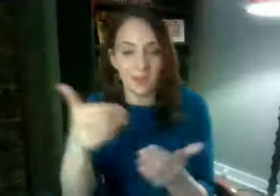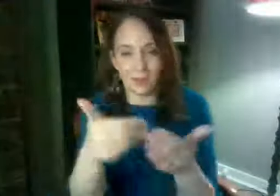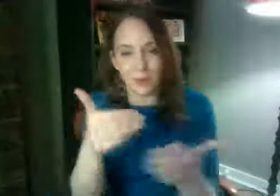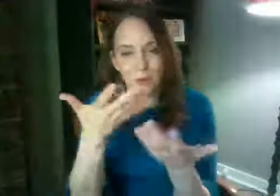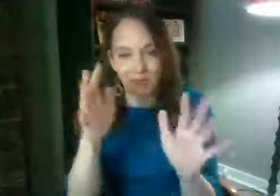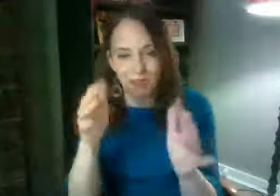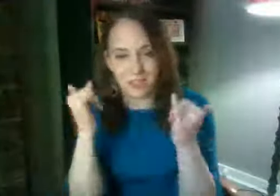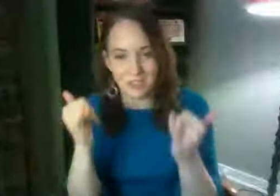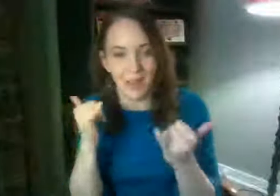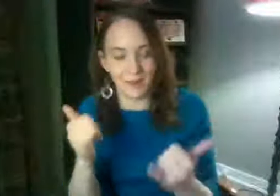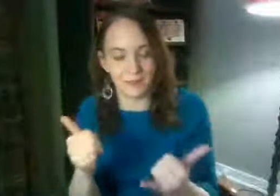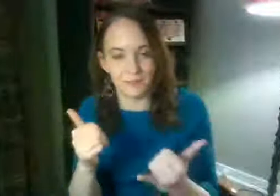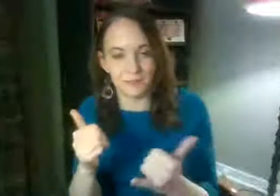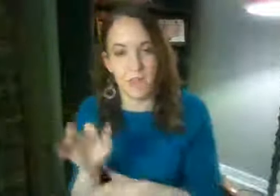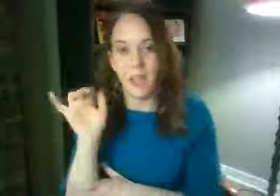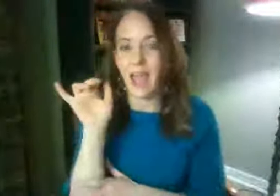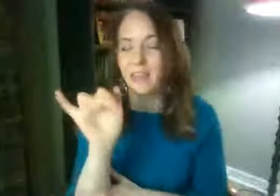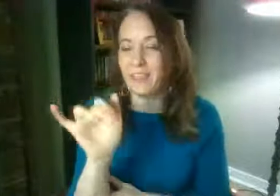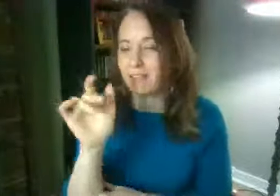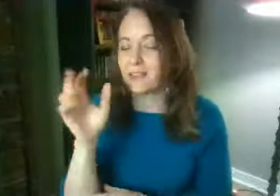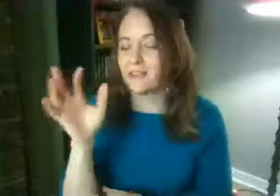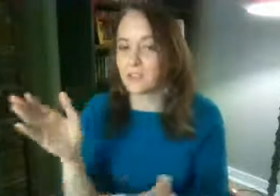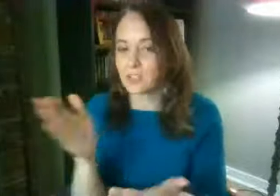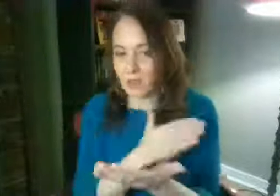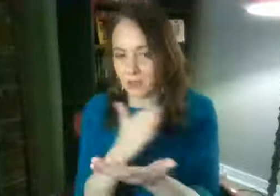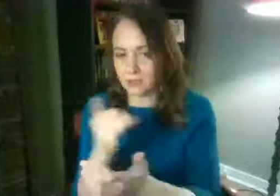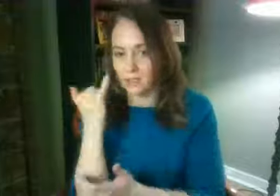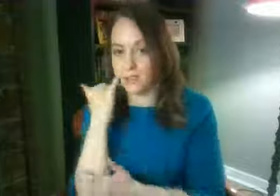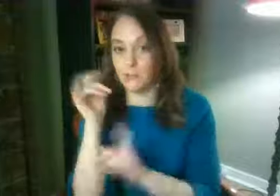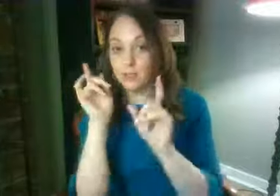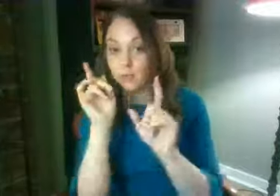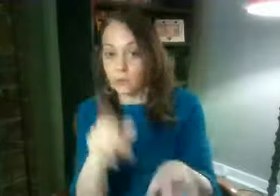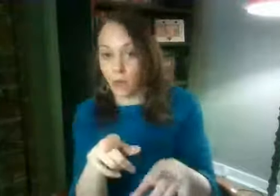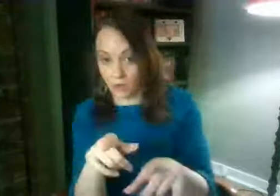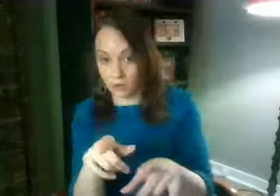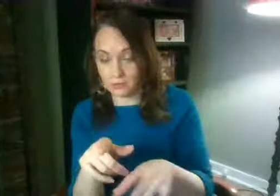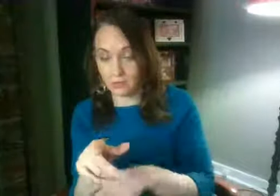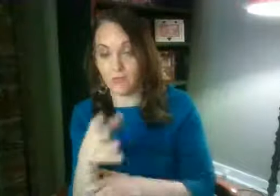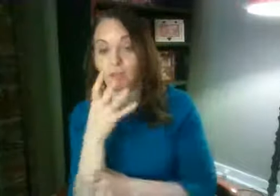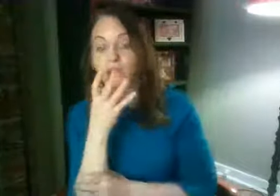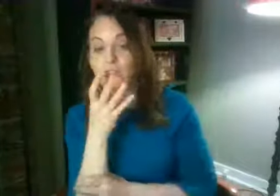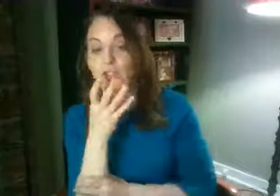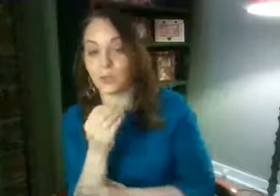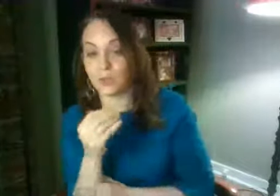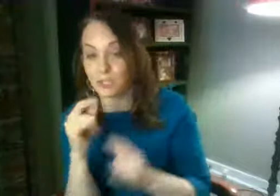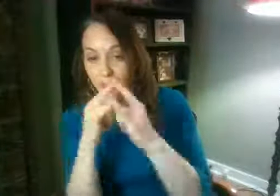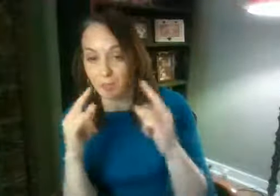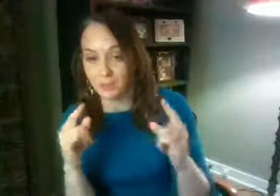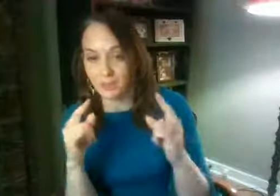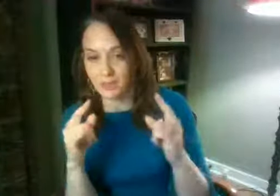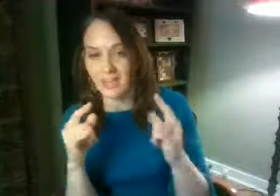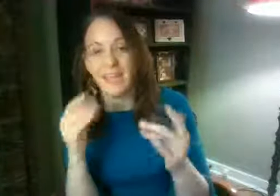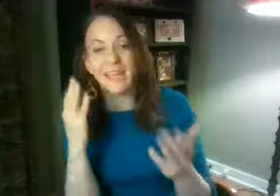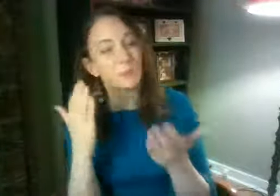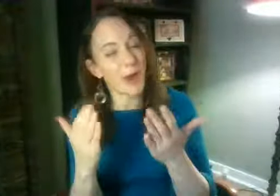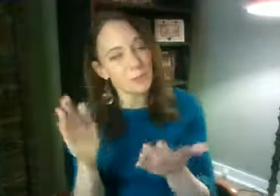thing before we're finished today. And that song, if you go to Jewish camp, is